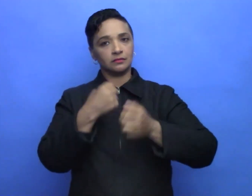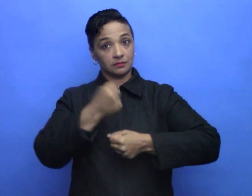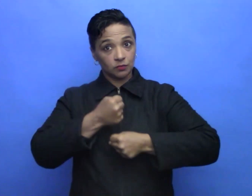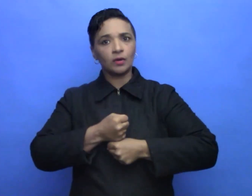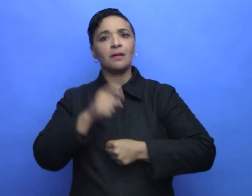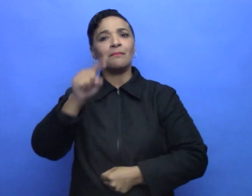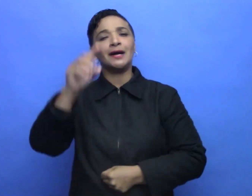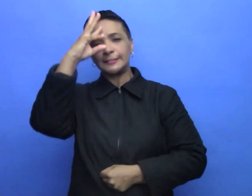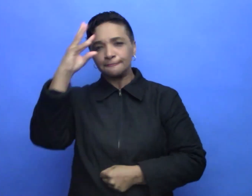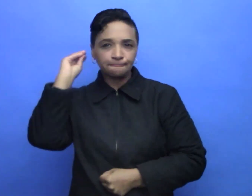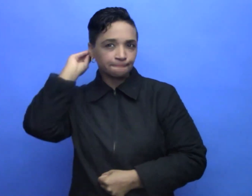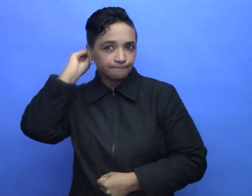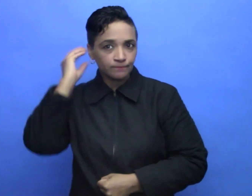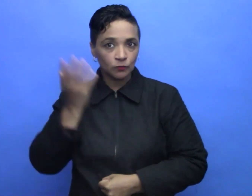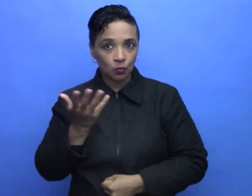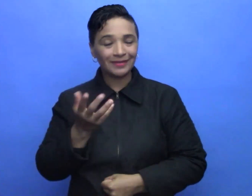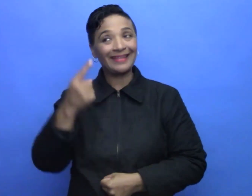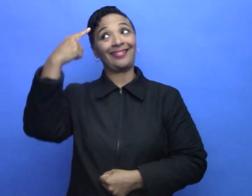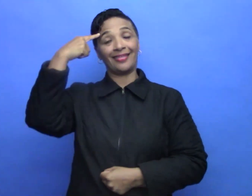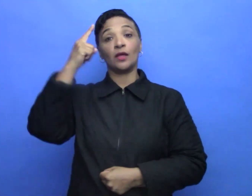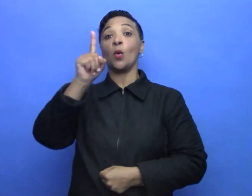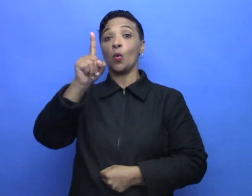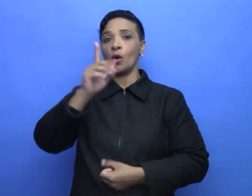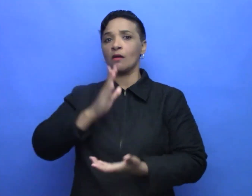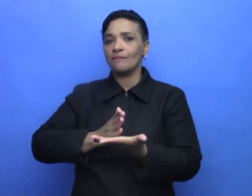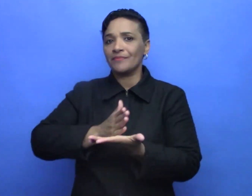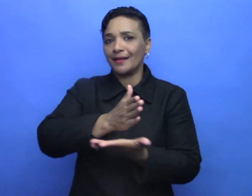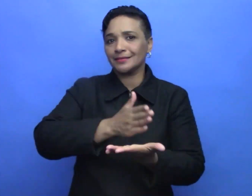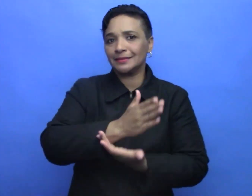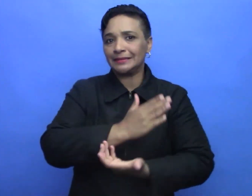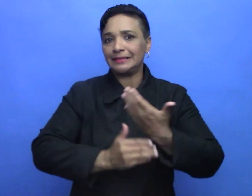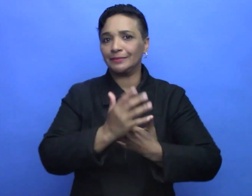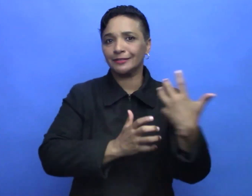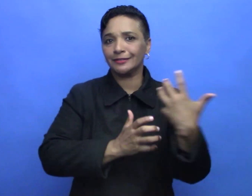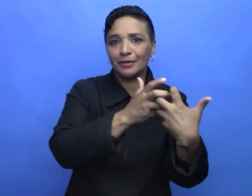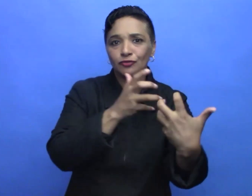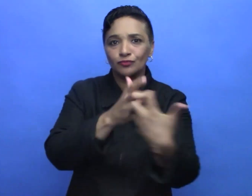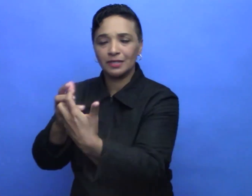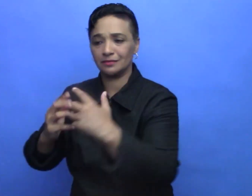to keep in mind the idea of accessibility and applying reasonable accommodation, not only in the